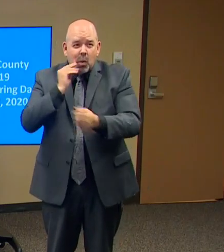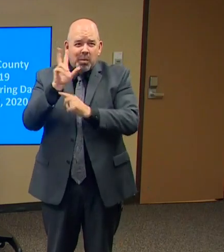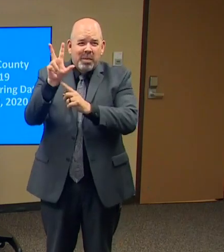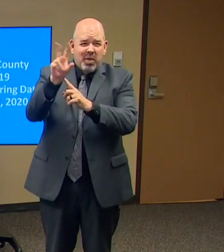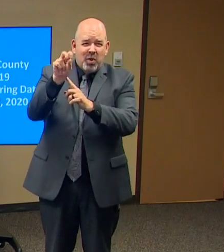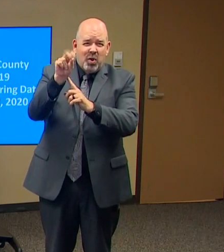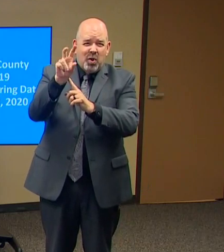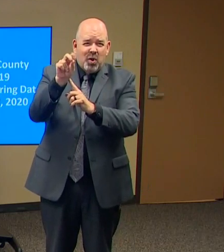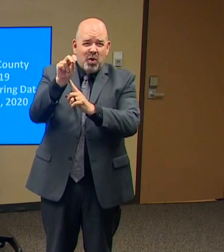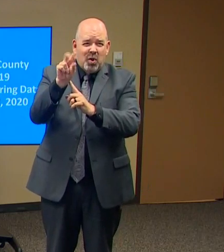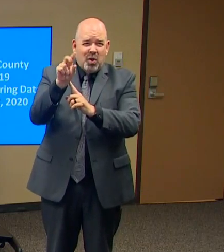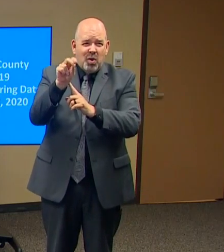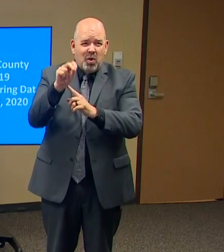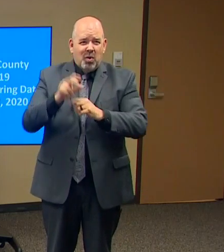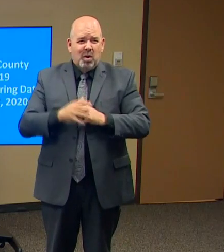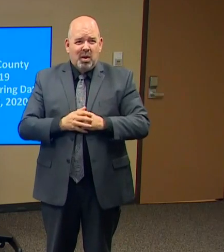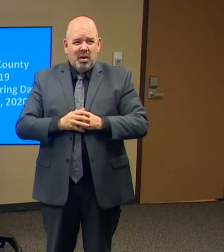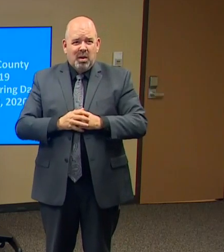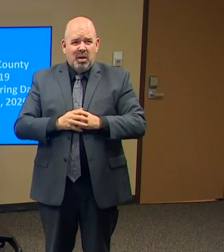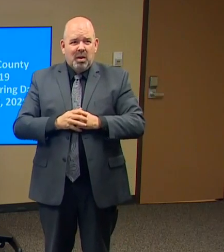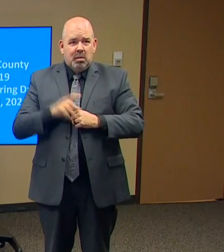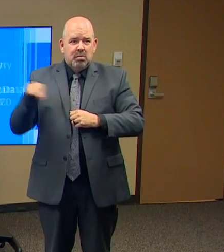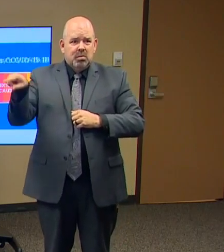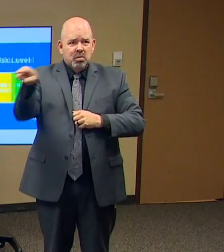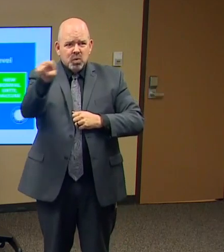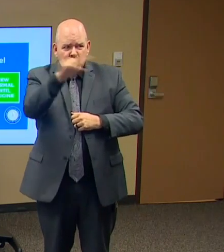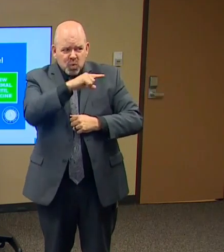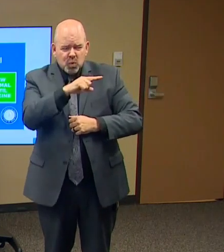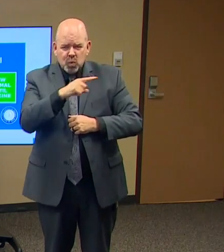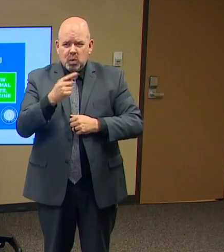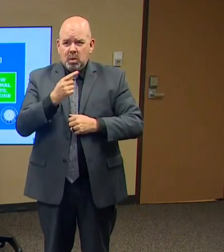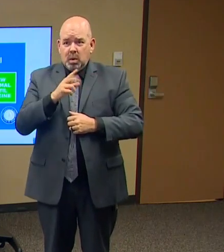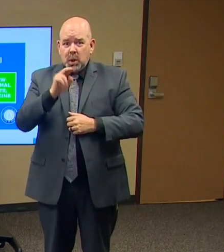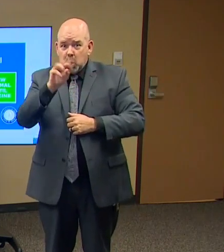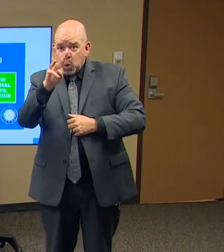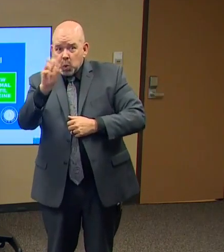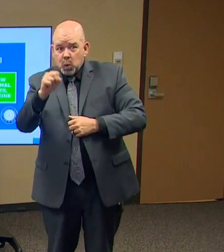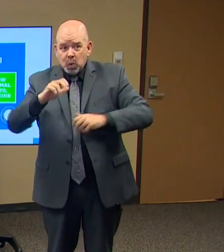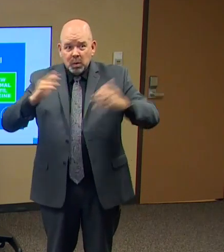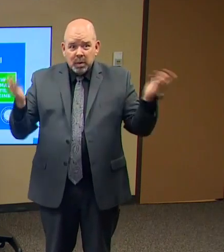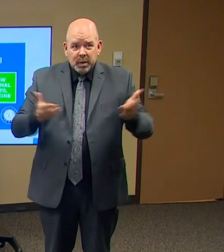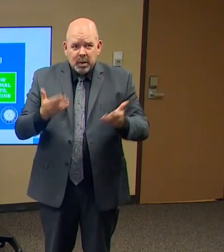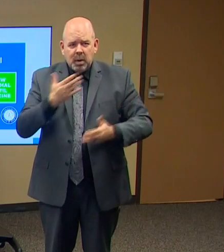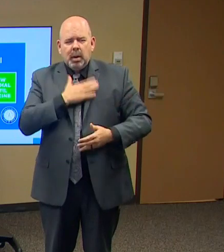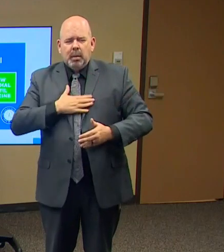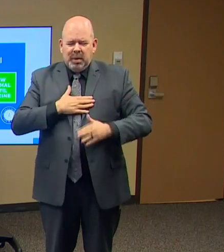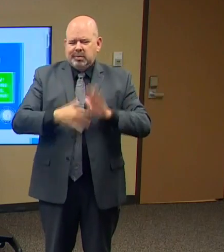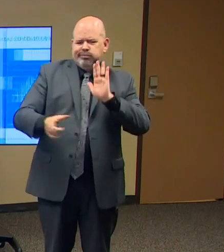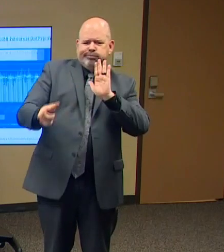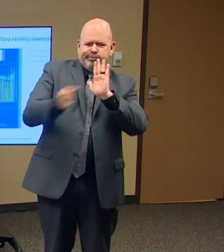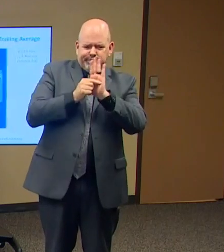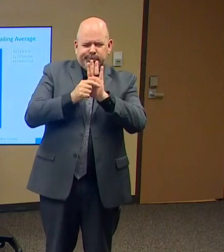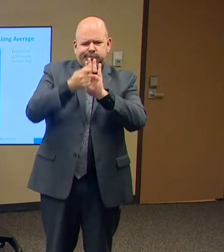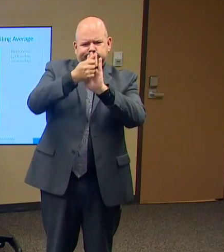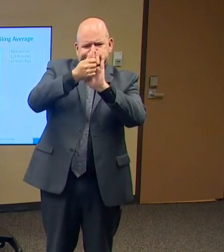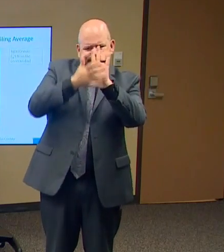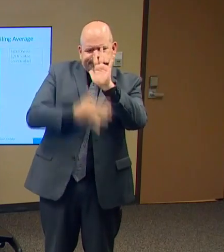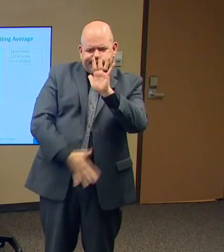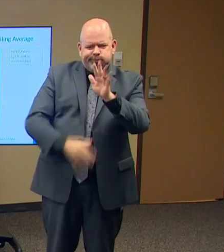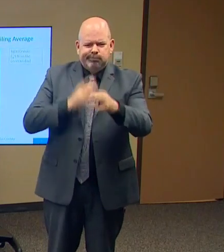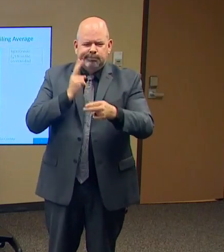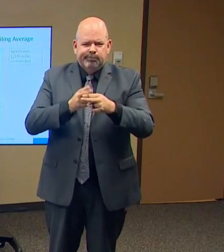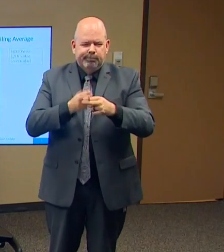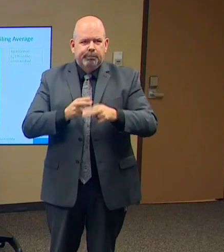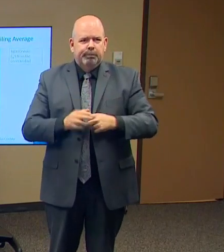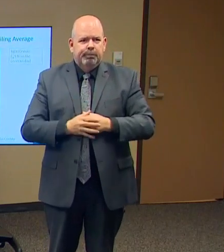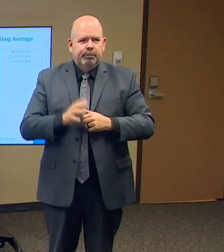sources, but we do have those numbers. But want to just get to some of the monitoring data that the judge referred to.